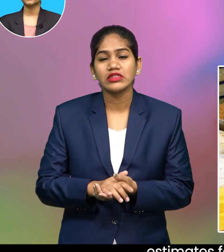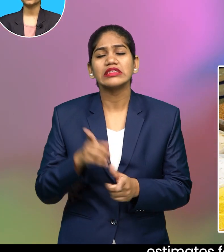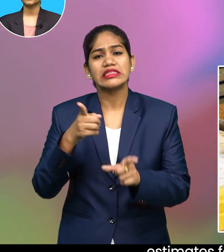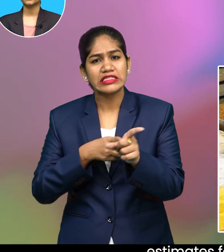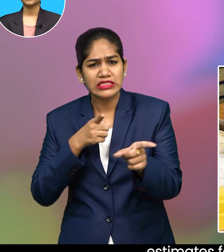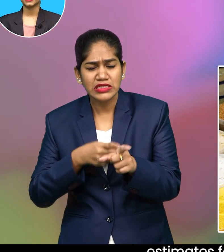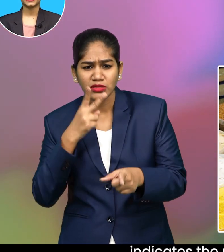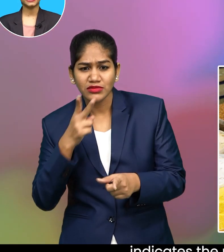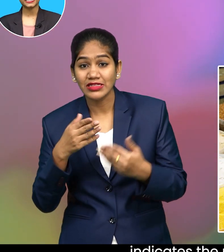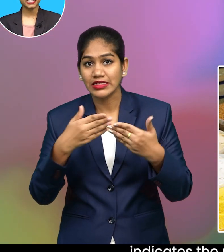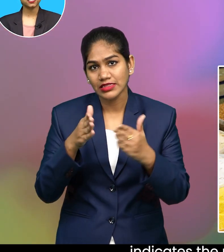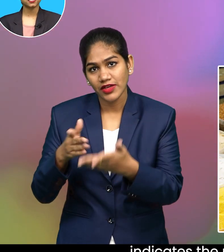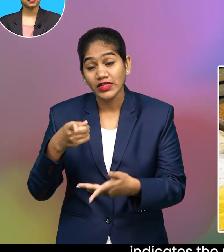year